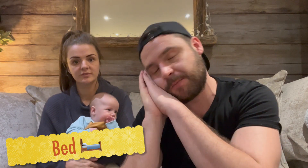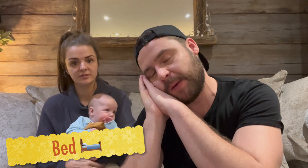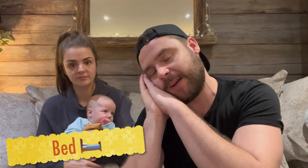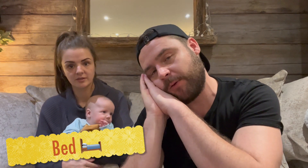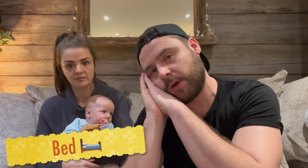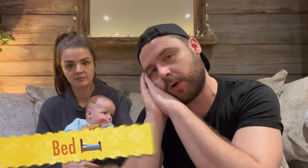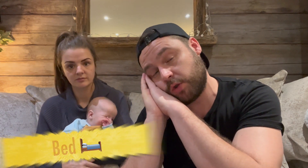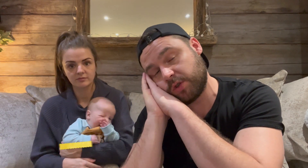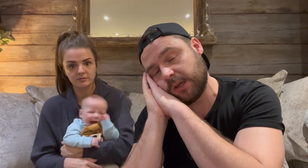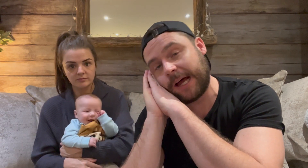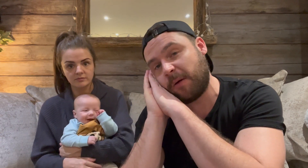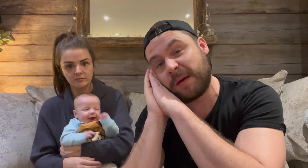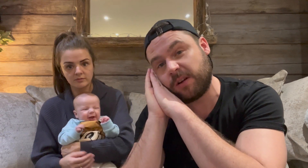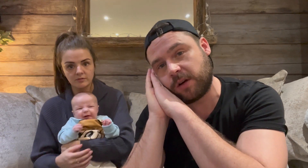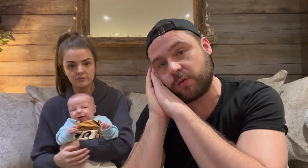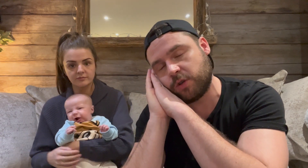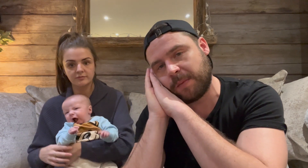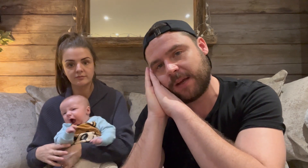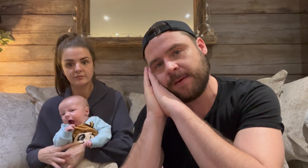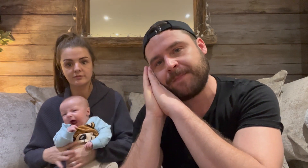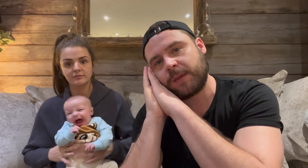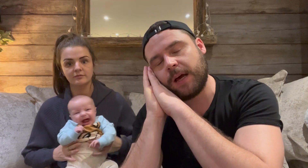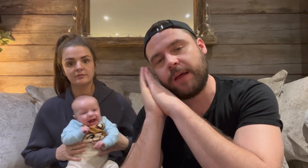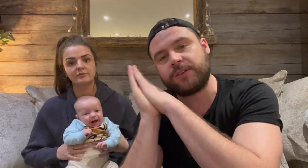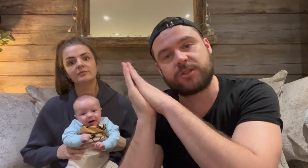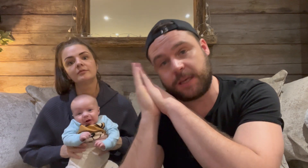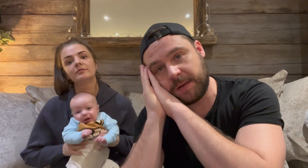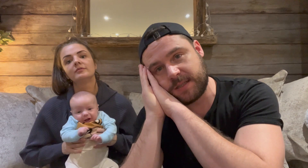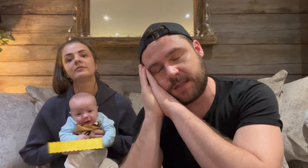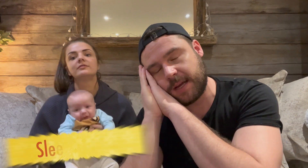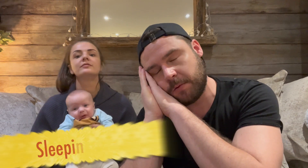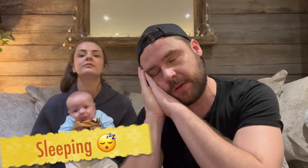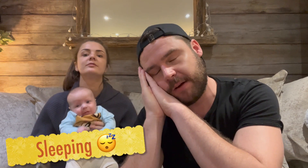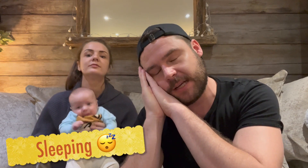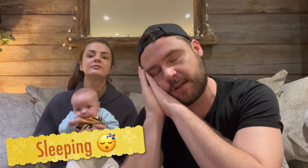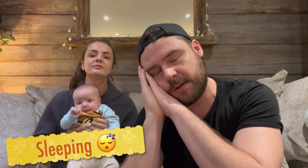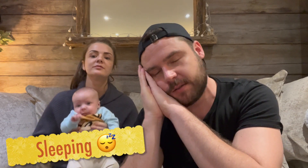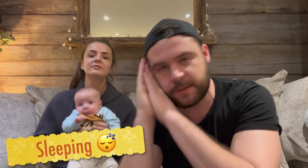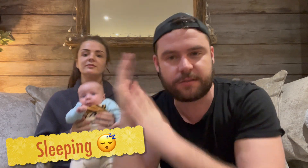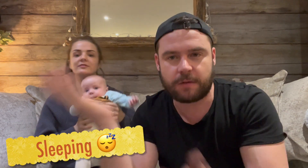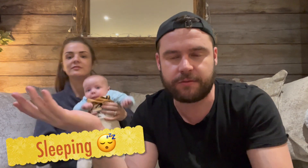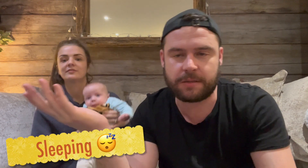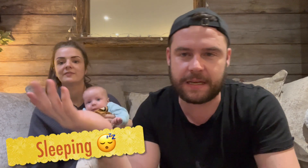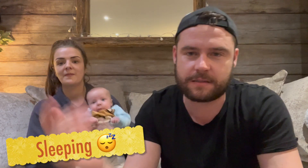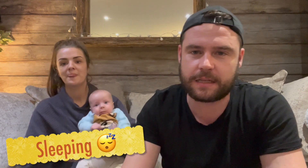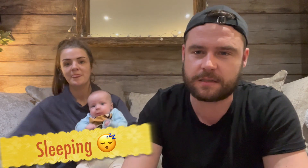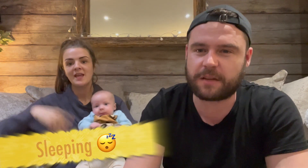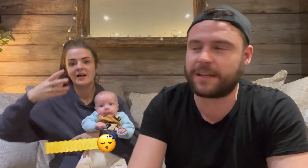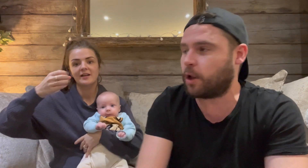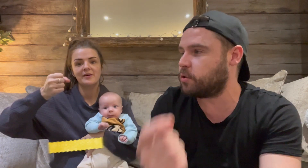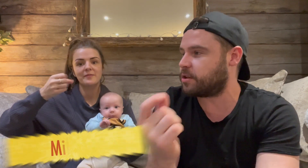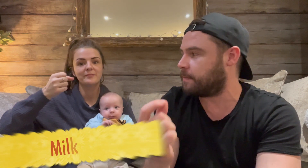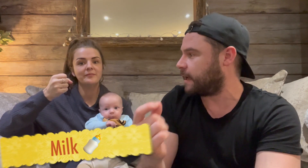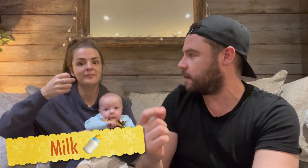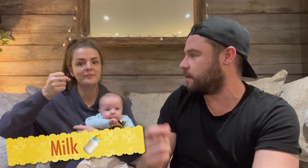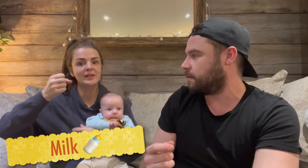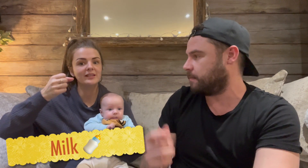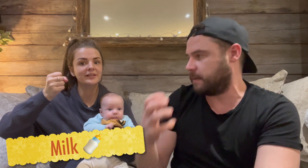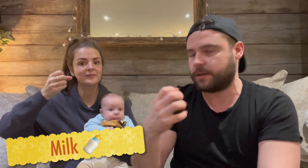bed if you want to go just to lie on bed or go to bed. And then sleeping is the same, but with your eyes closed, which obviously makes sense. And I think loads of them make milk.